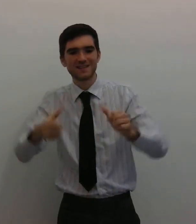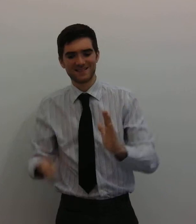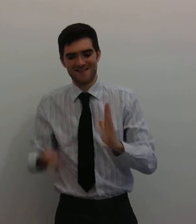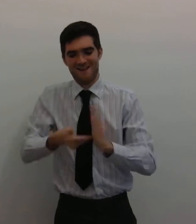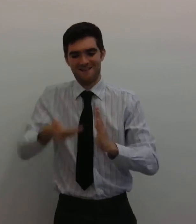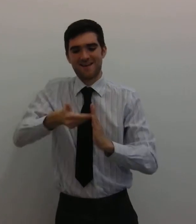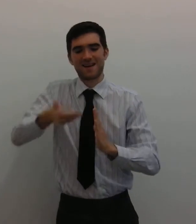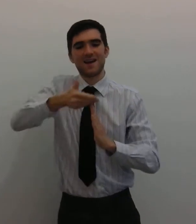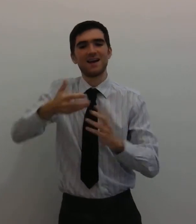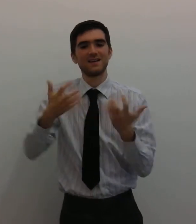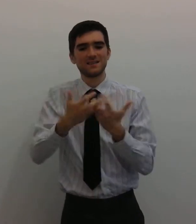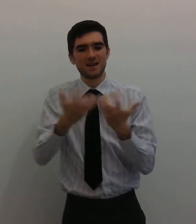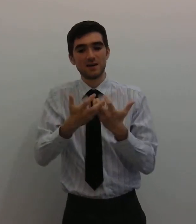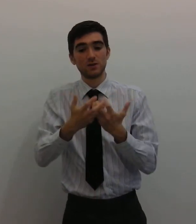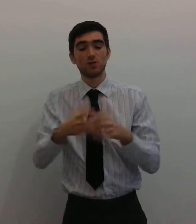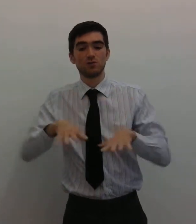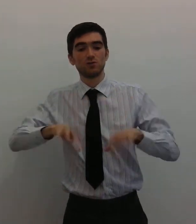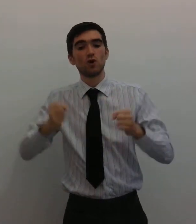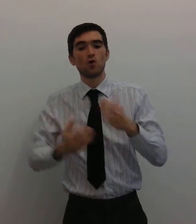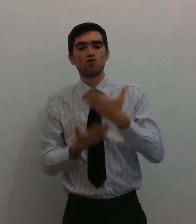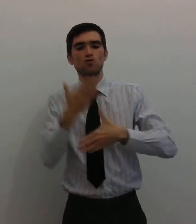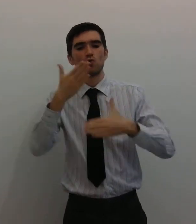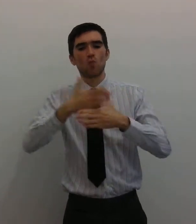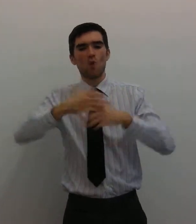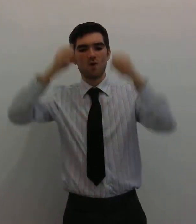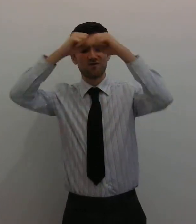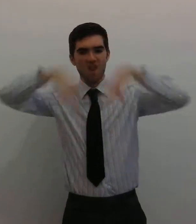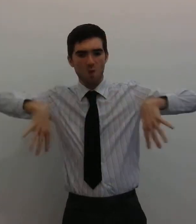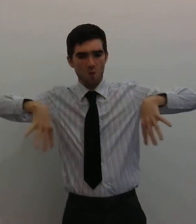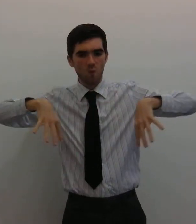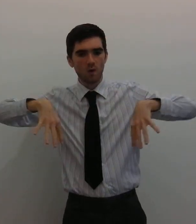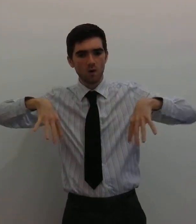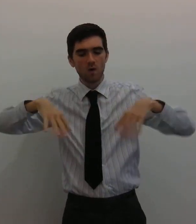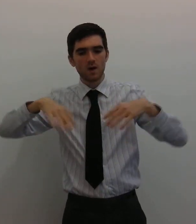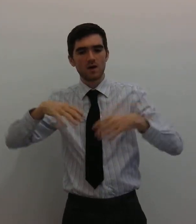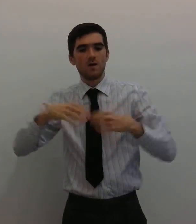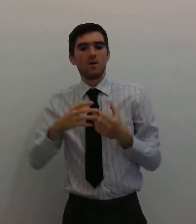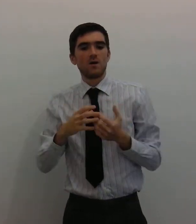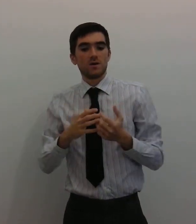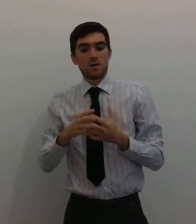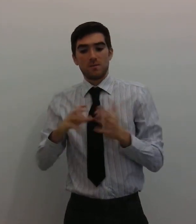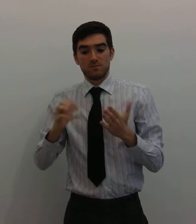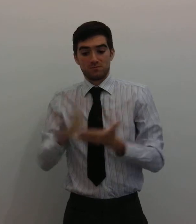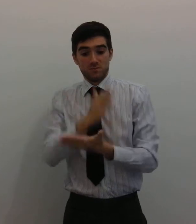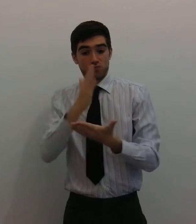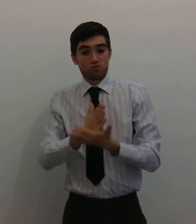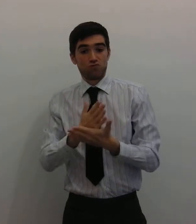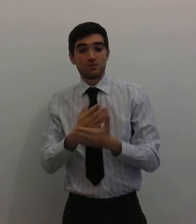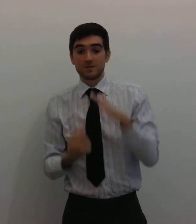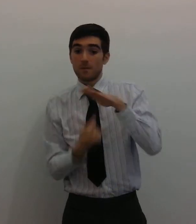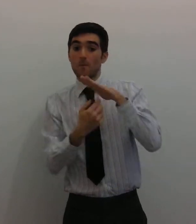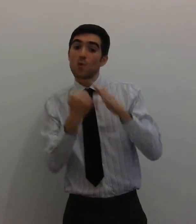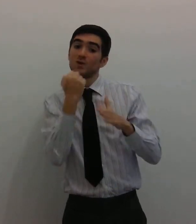up a new workflow and then just make sure you enter your key date so that that deadline doesn't get